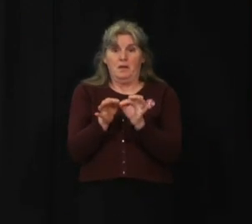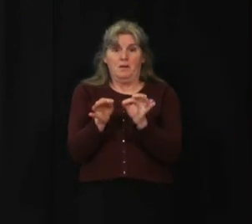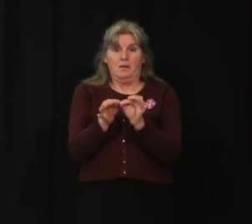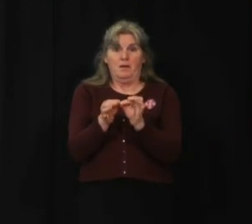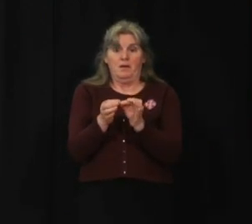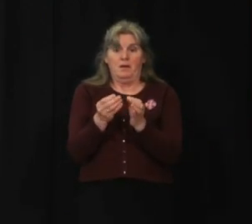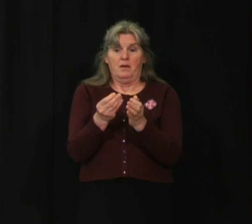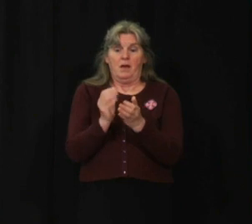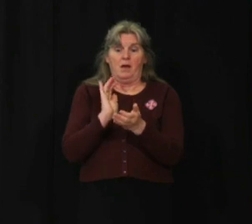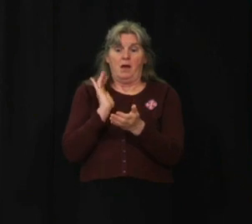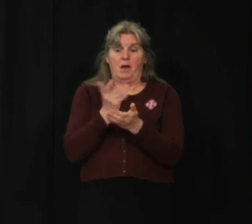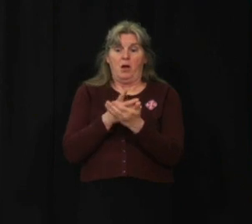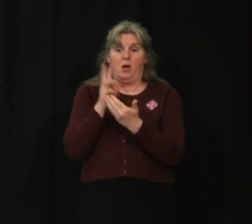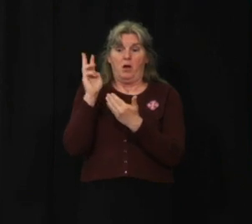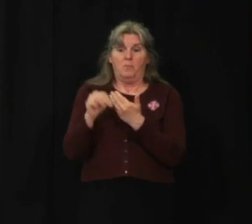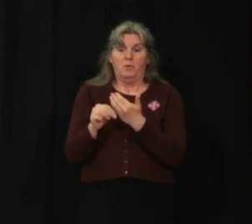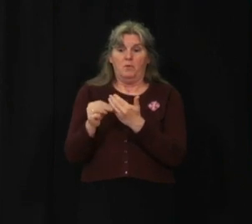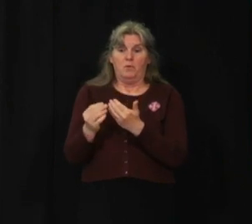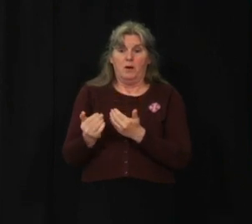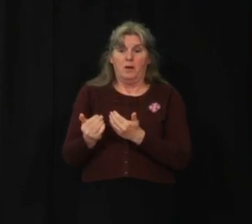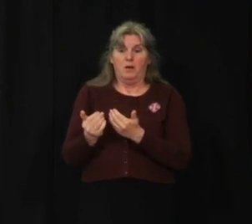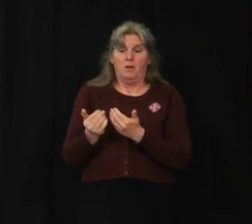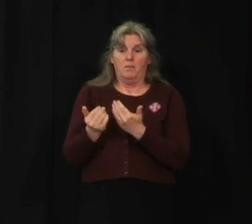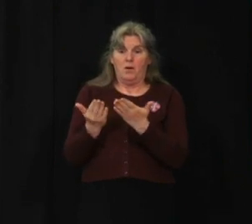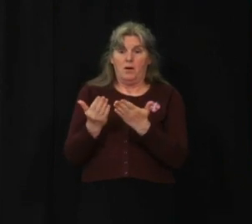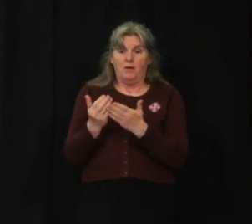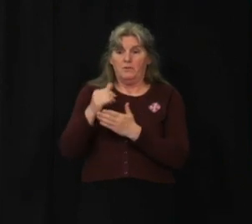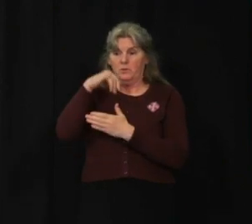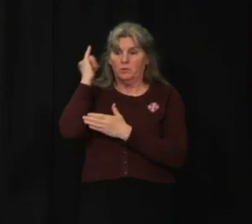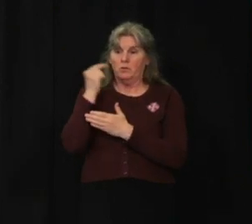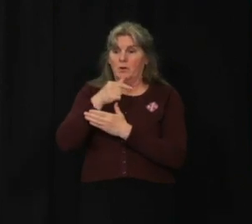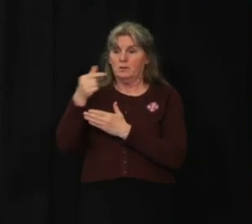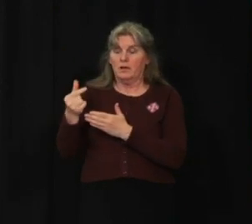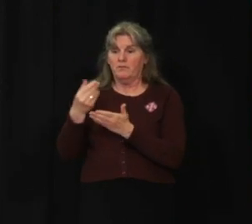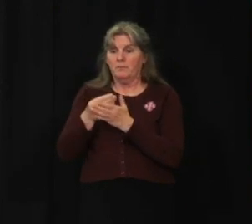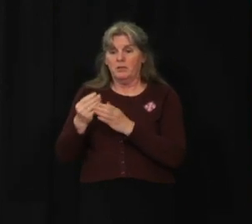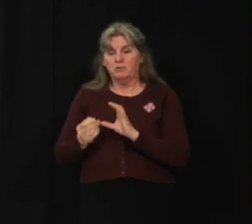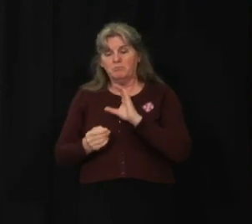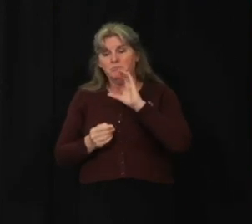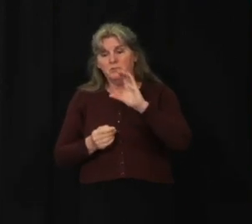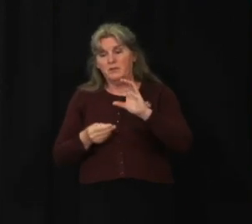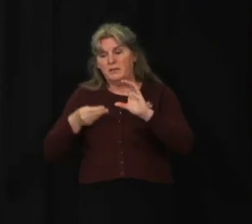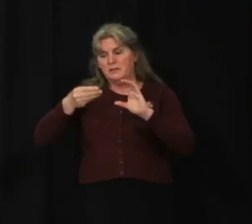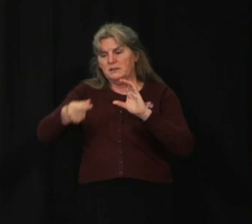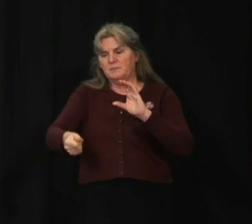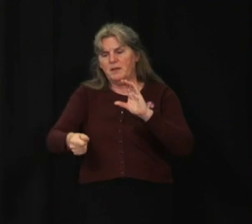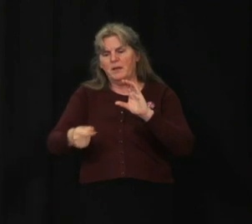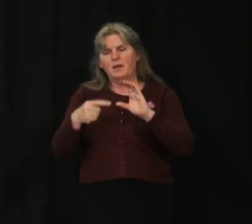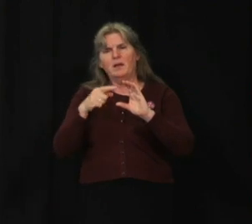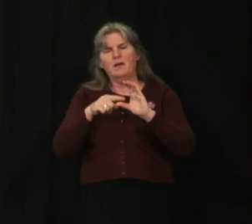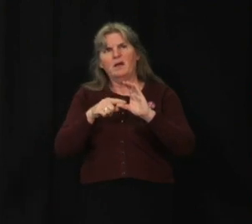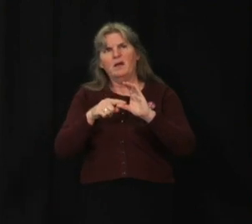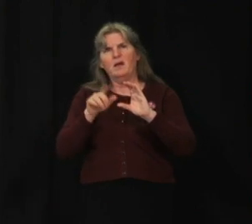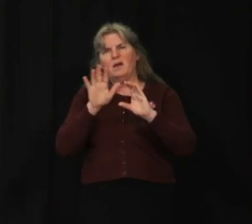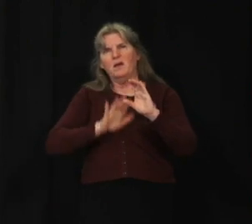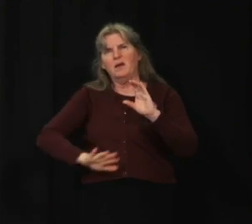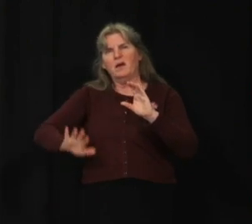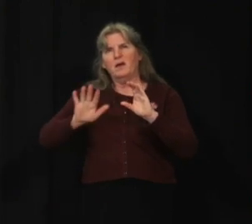for our programs to date, the Yukon government's spending, we are just under